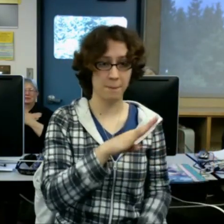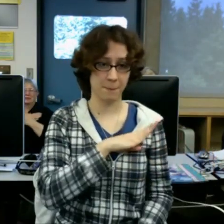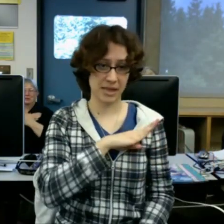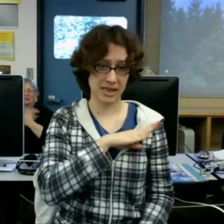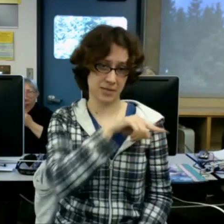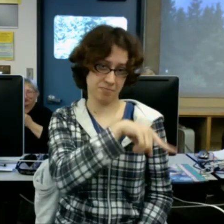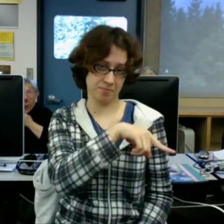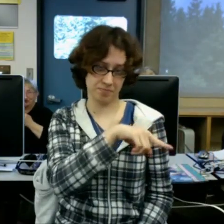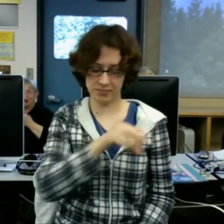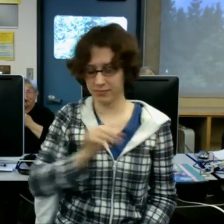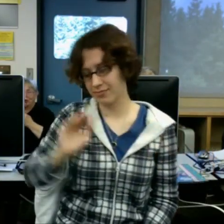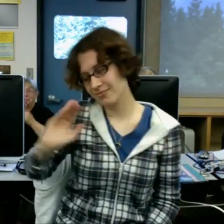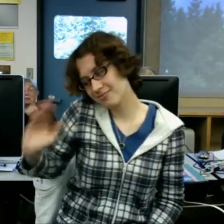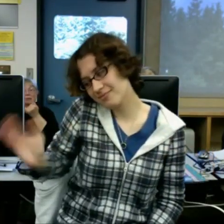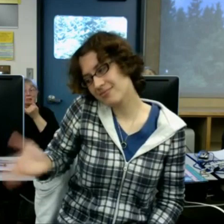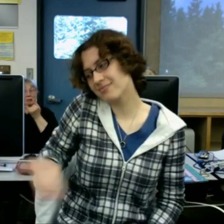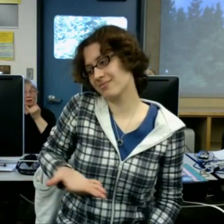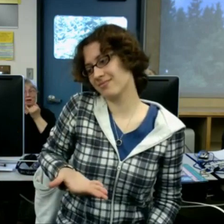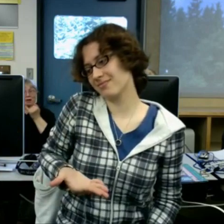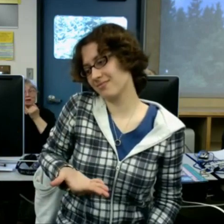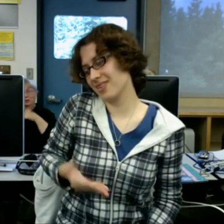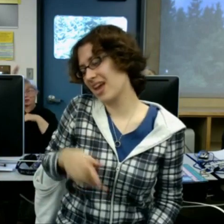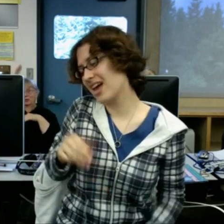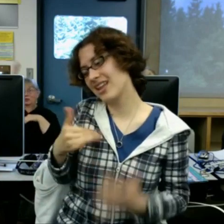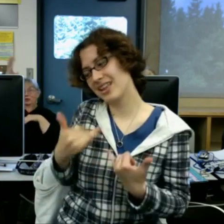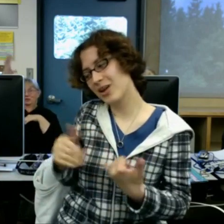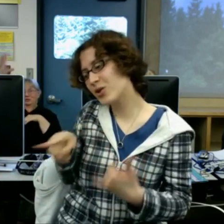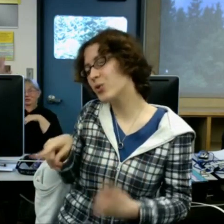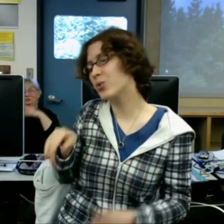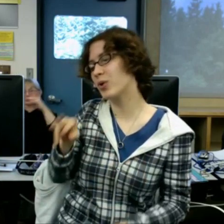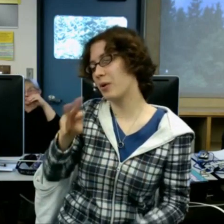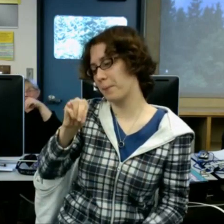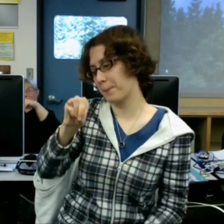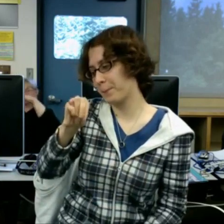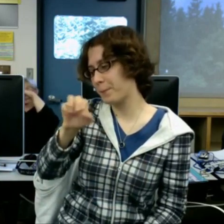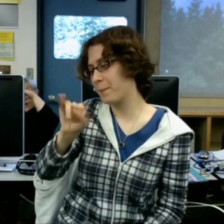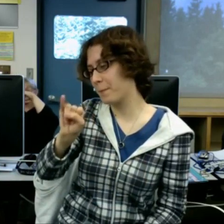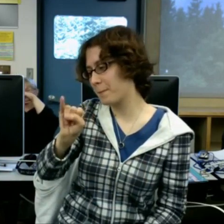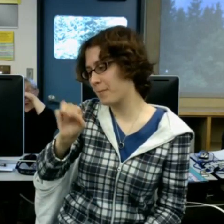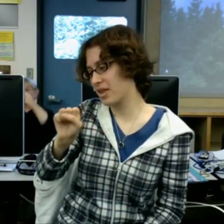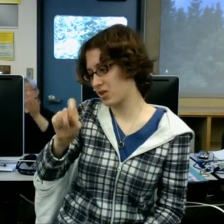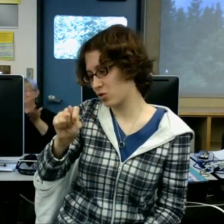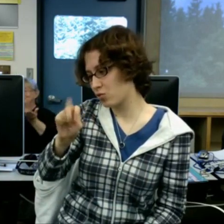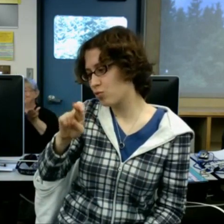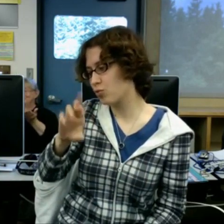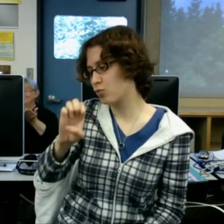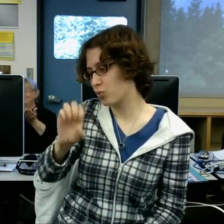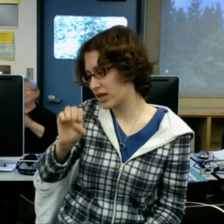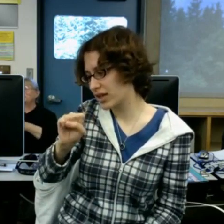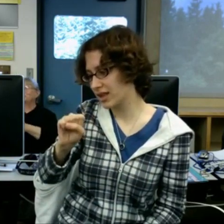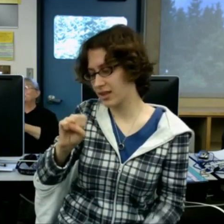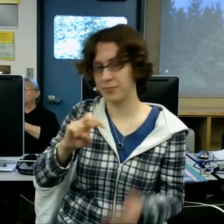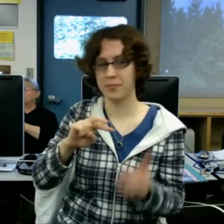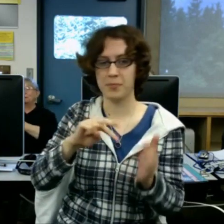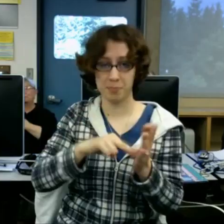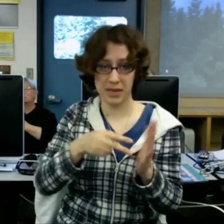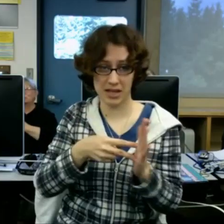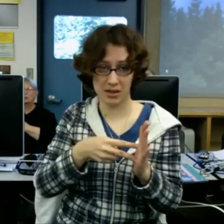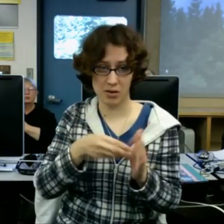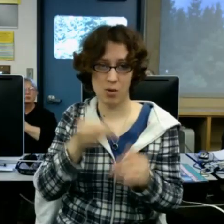the beast graciously welcomed her. Now you are the mistress, he said, which means like